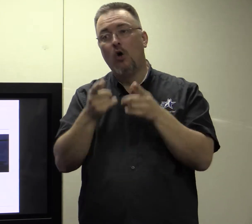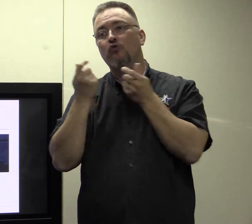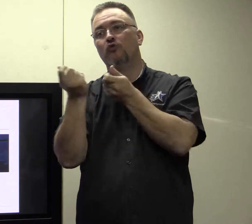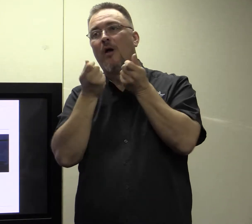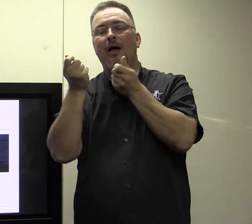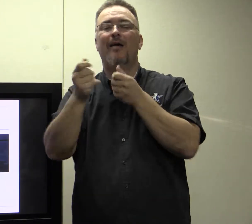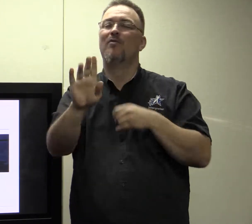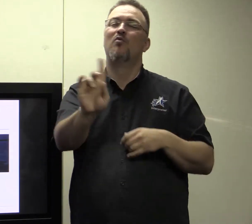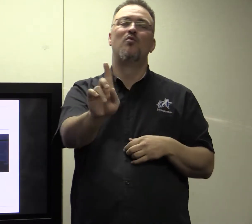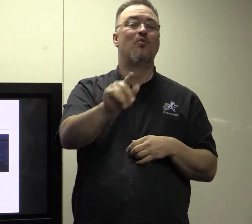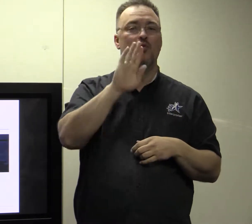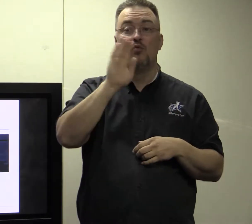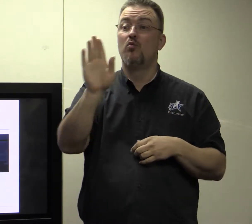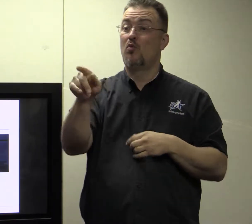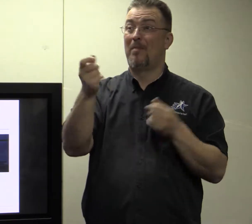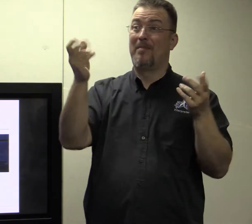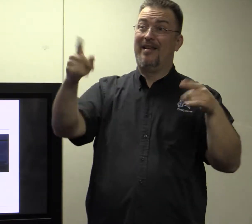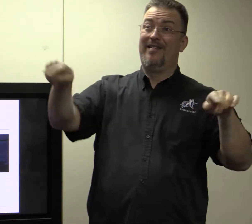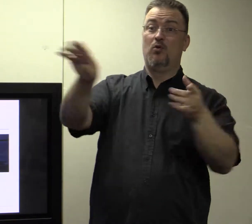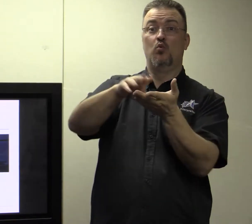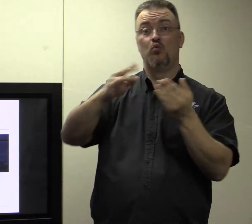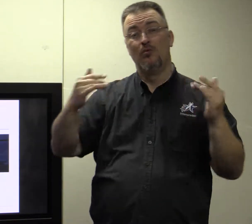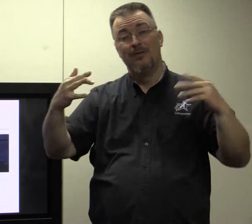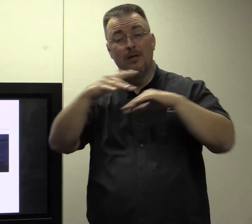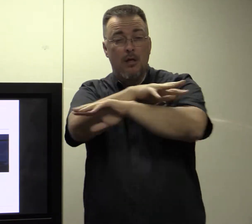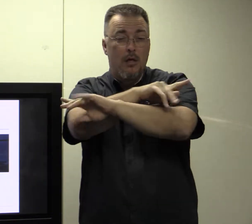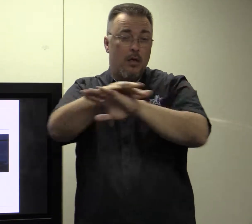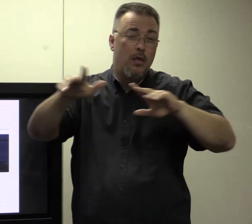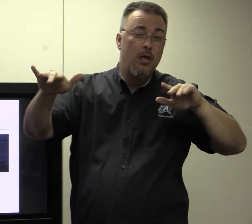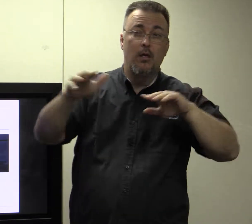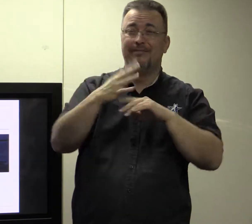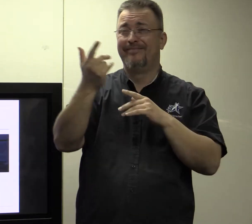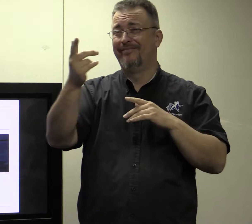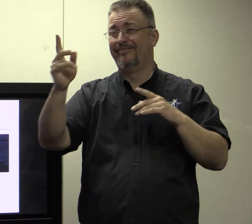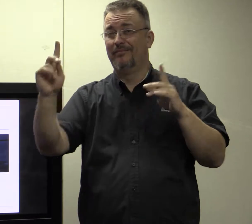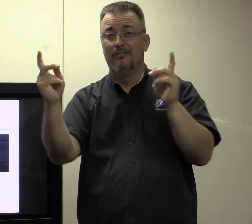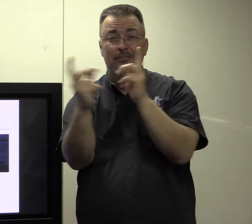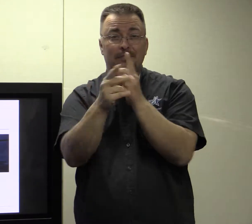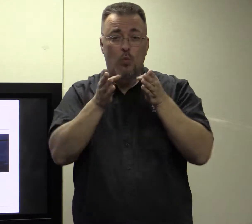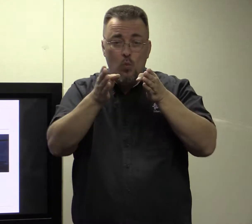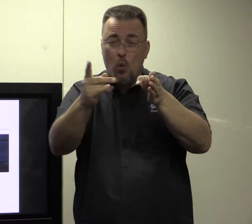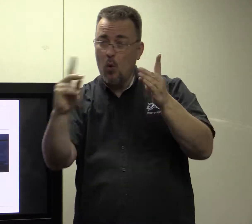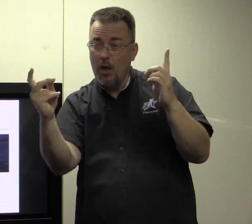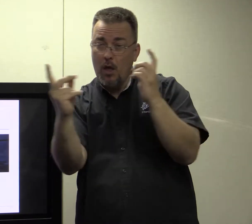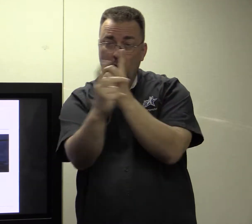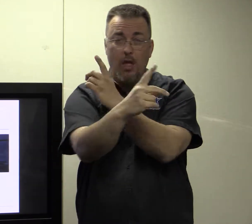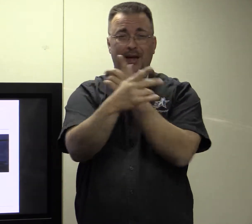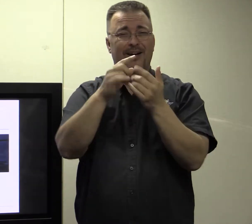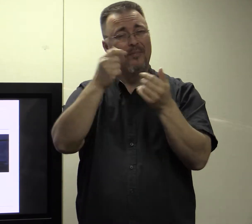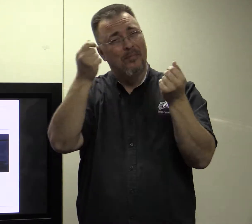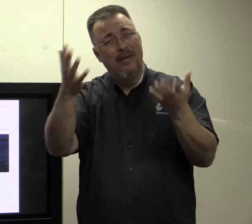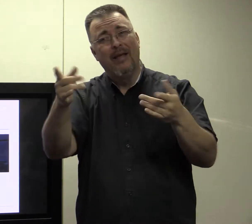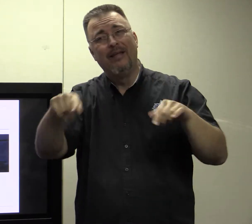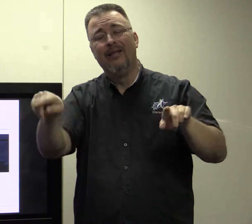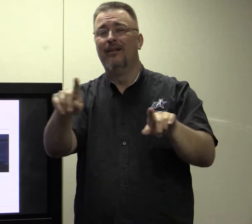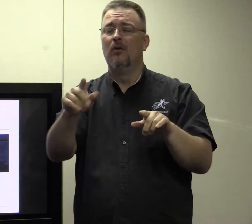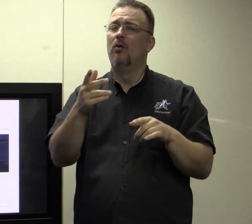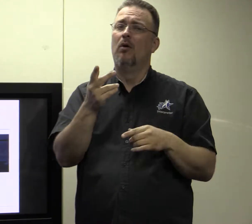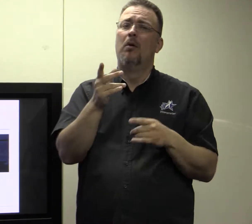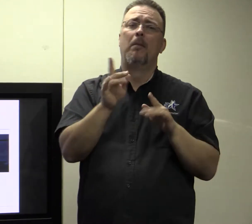lot of students are entering and exiting the roadways to cross to their schools. So we want to make sure